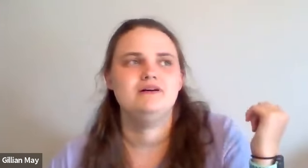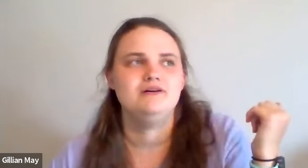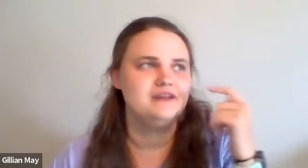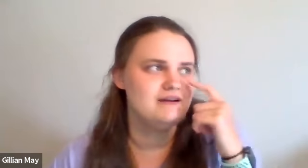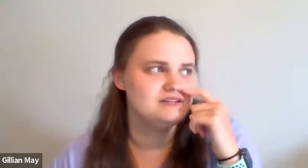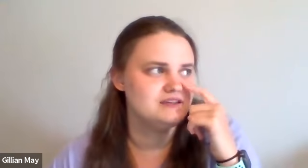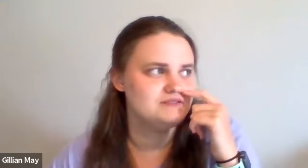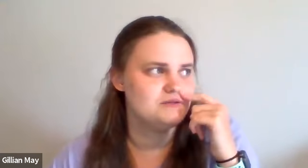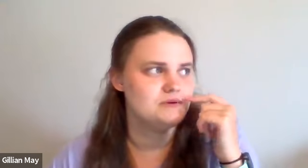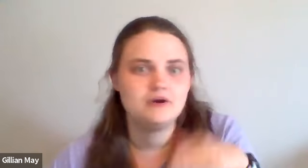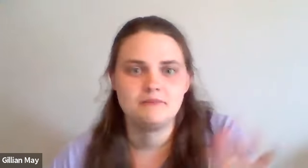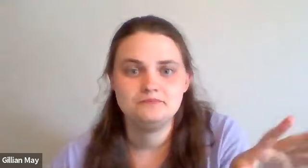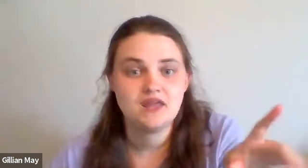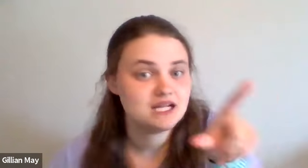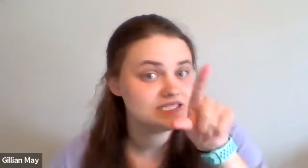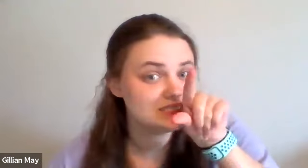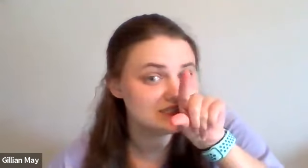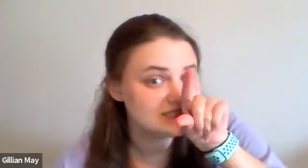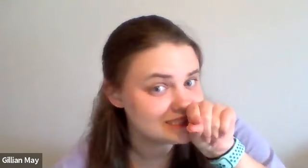Oh, now I have to think of another one. Okay.